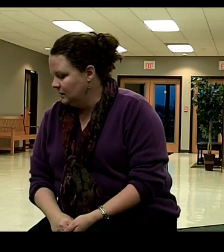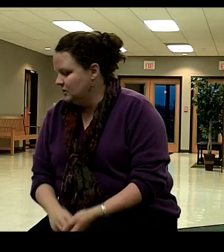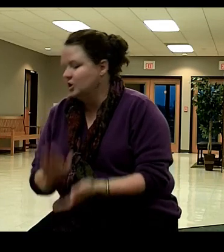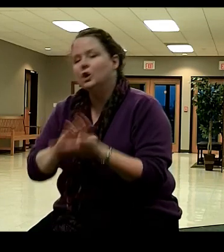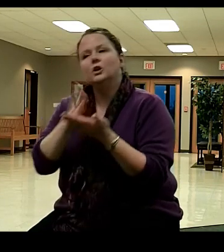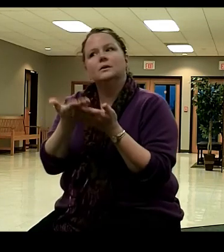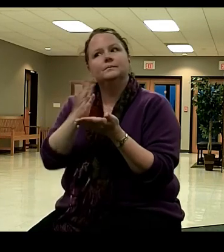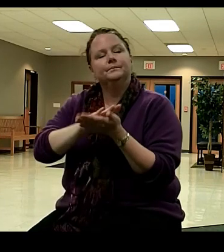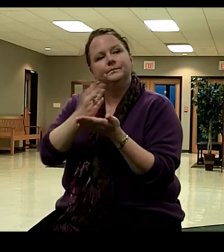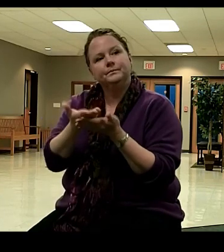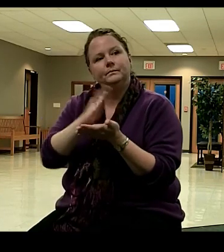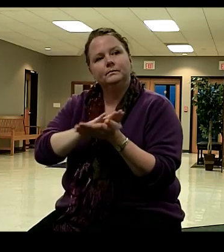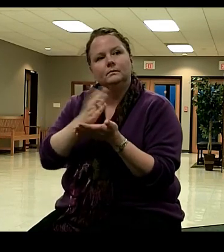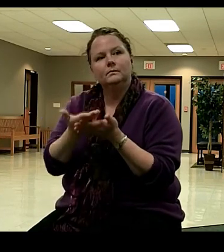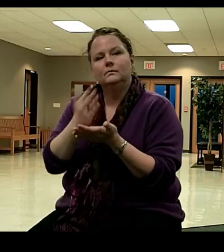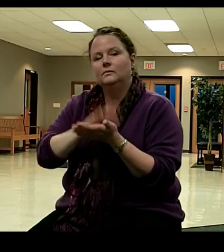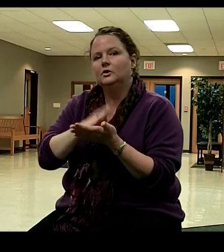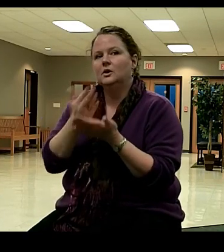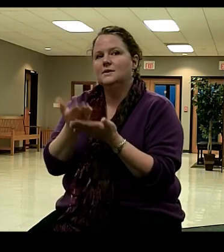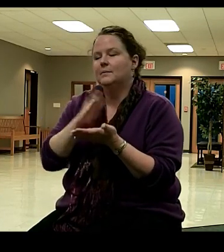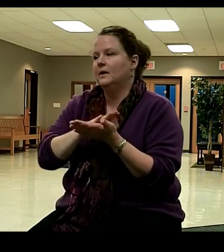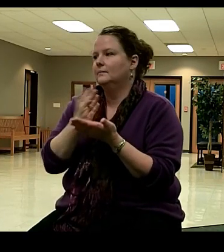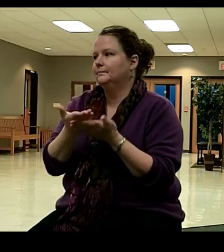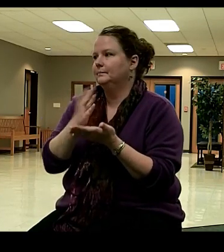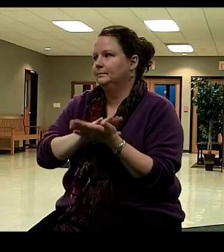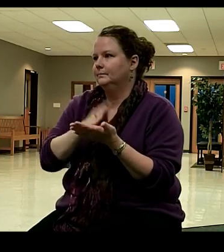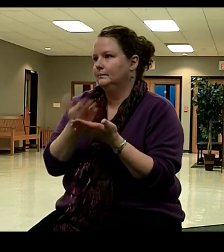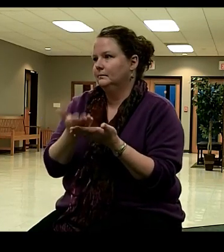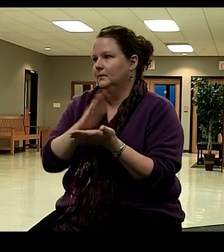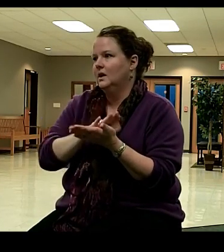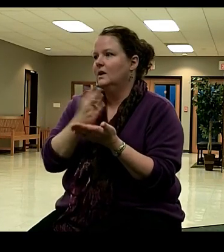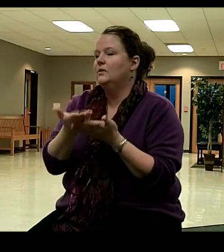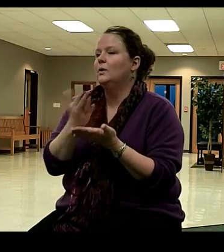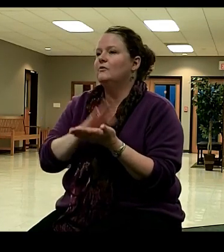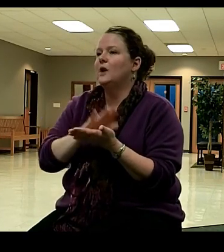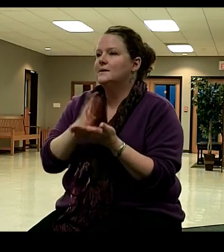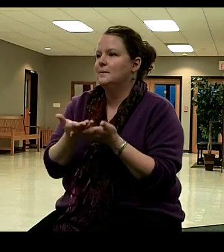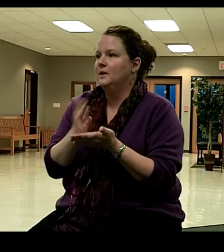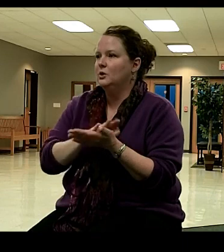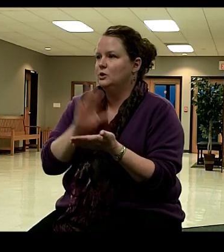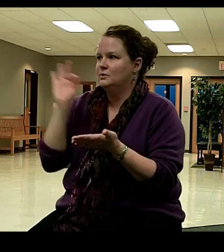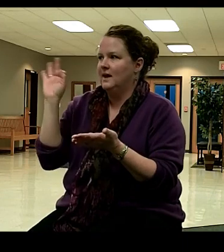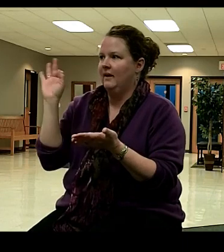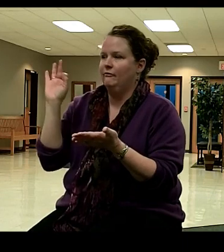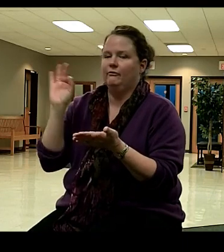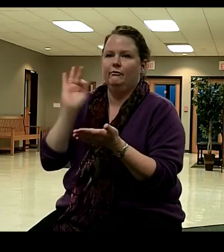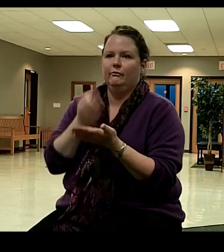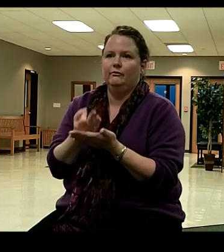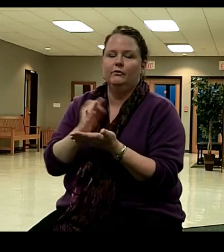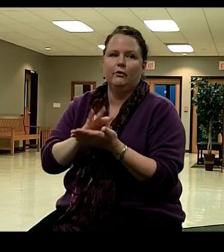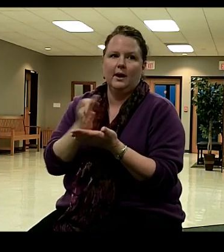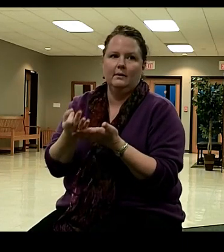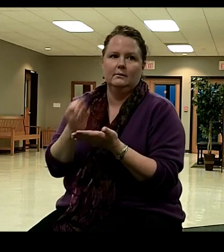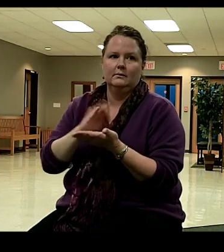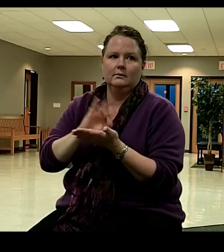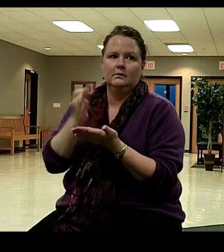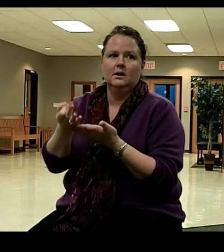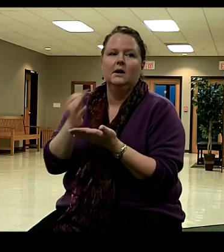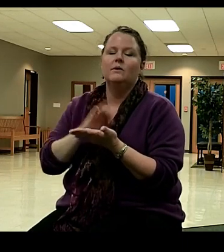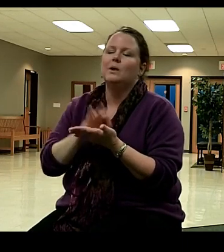To cook. To cook something. If you want to fry something, you would use an F. To fry. If you want to